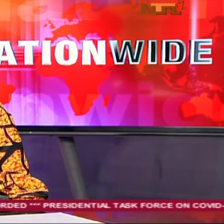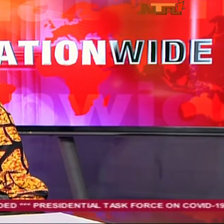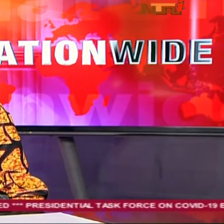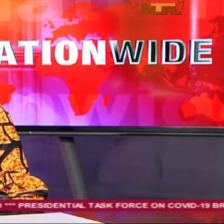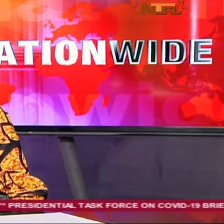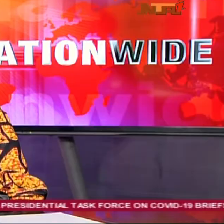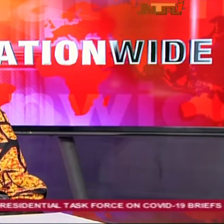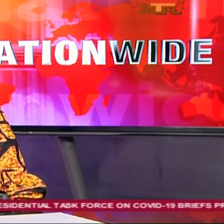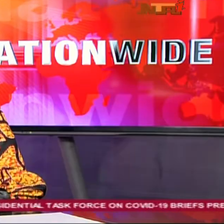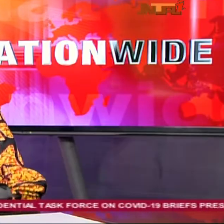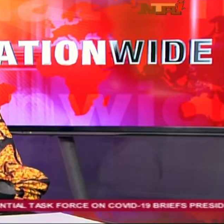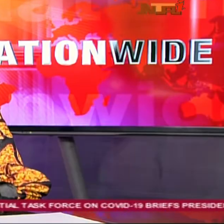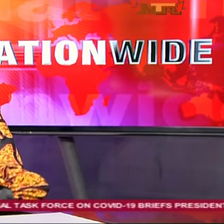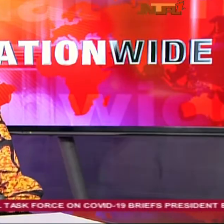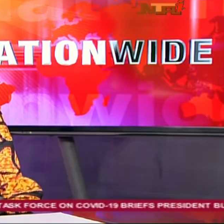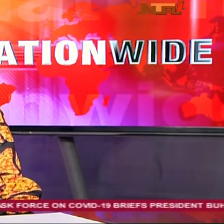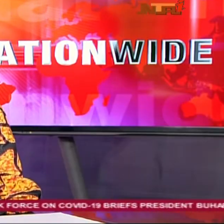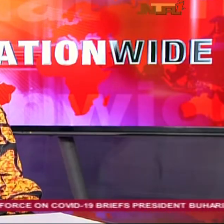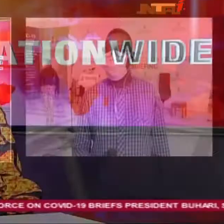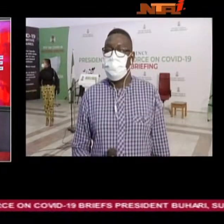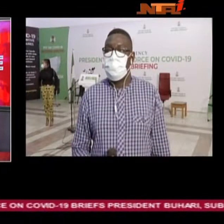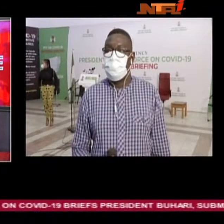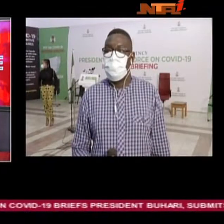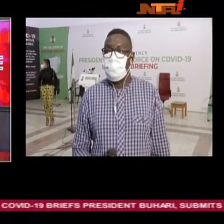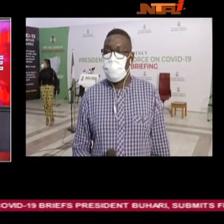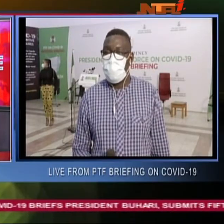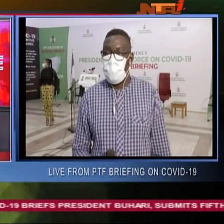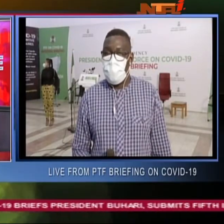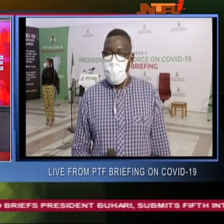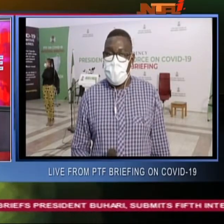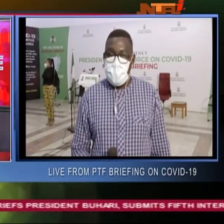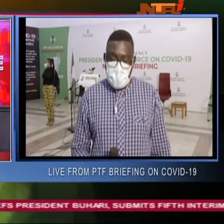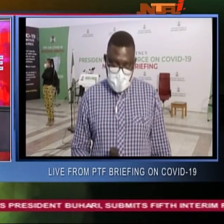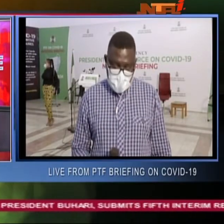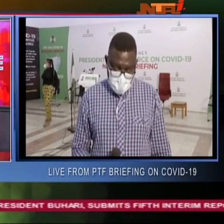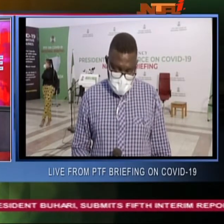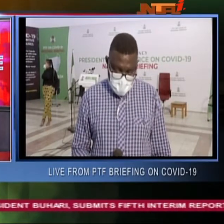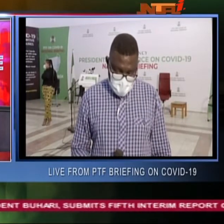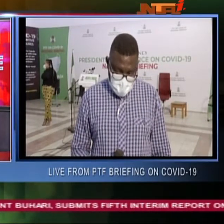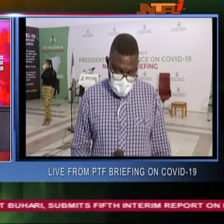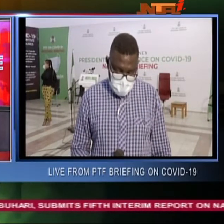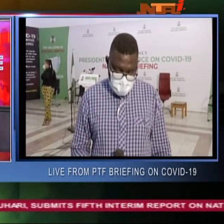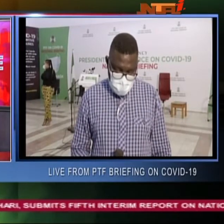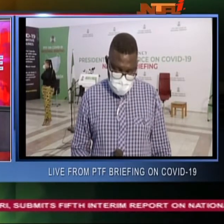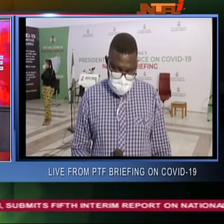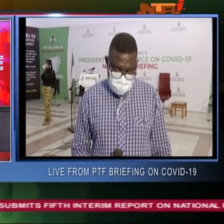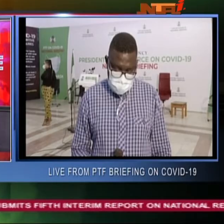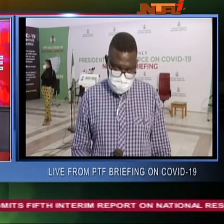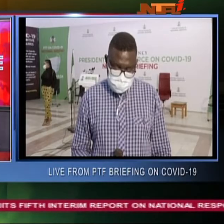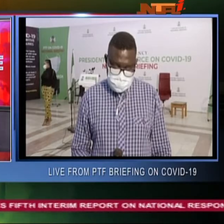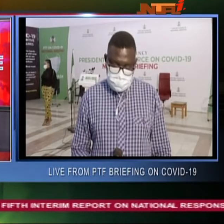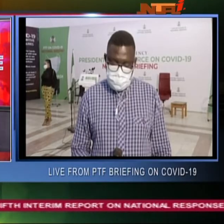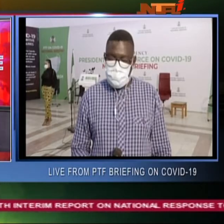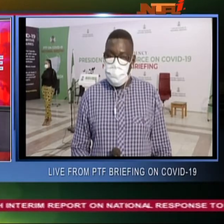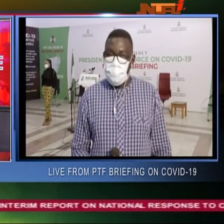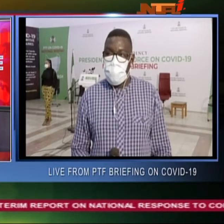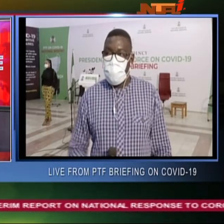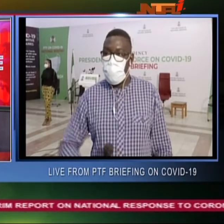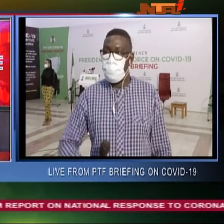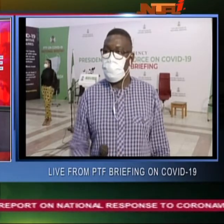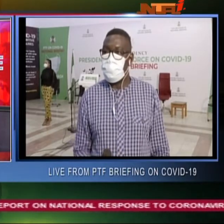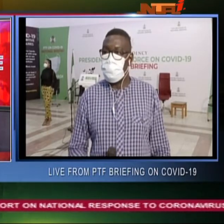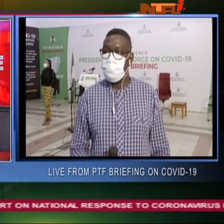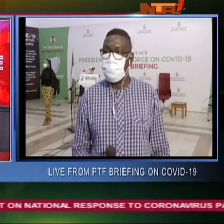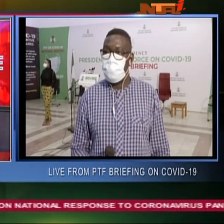All right, let's now join our correspondent Mitari to give us an update on the PTF briefing that just ended earlier.